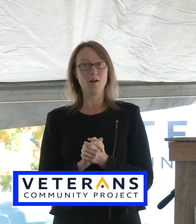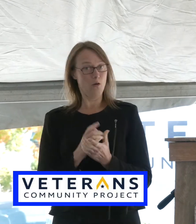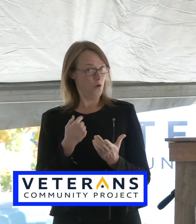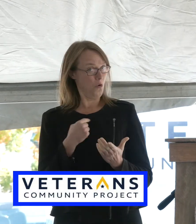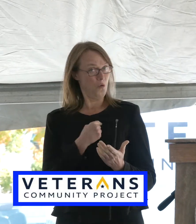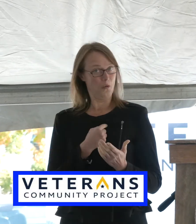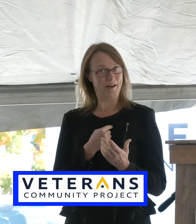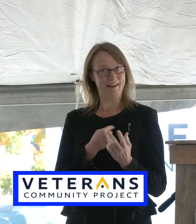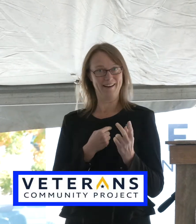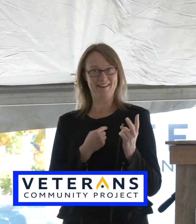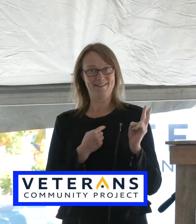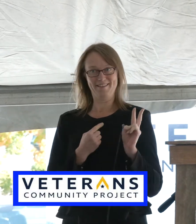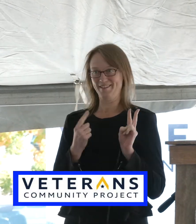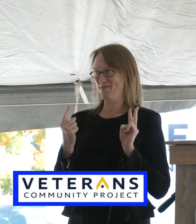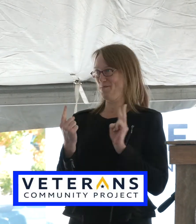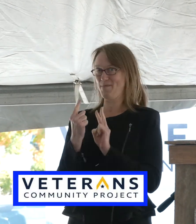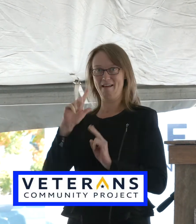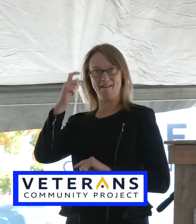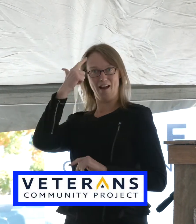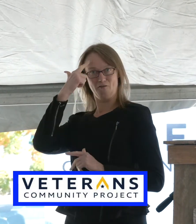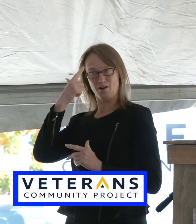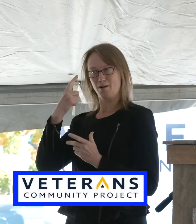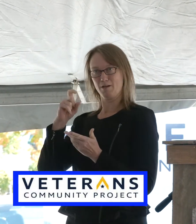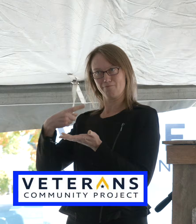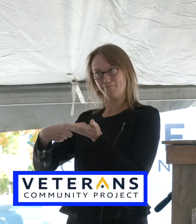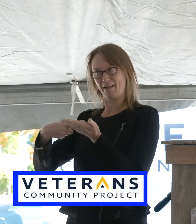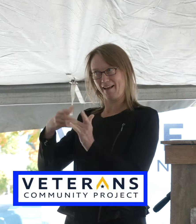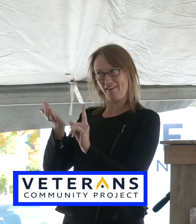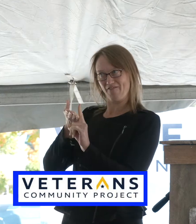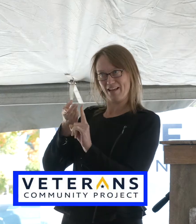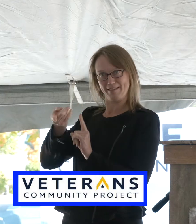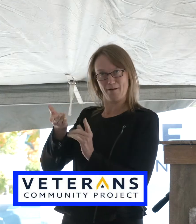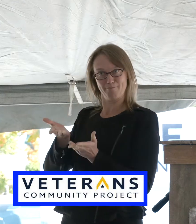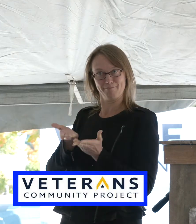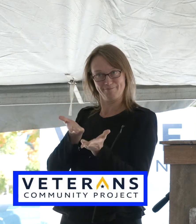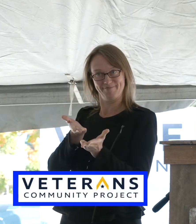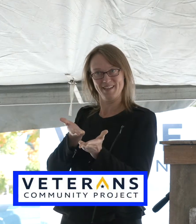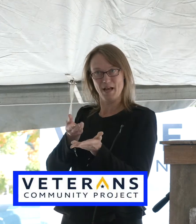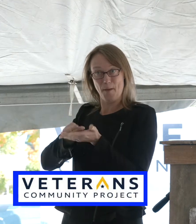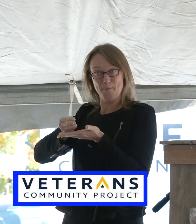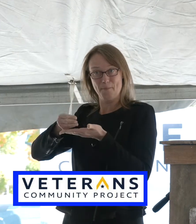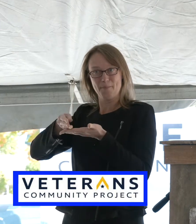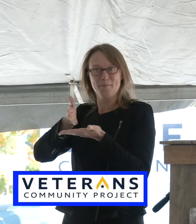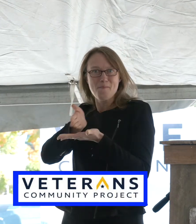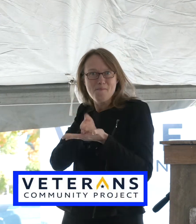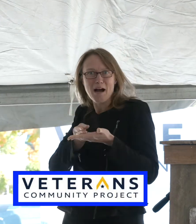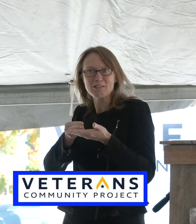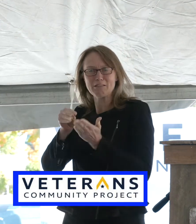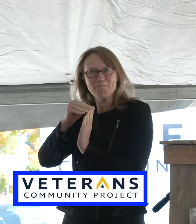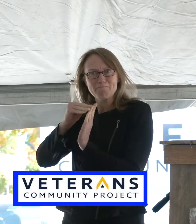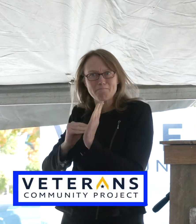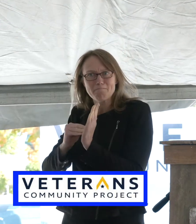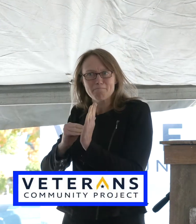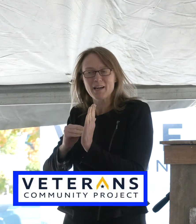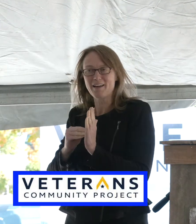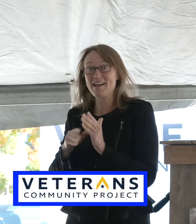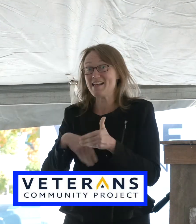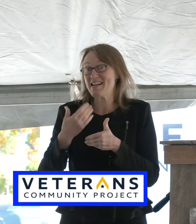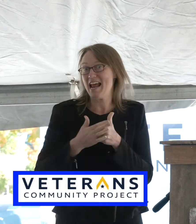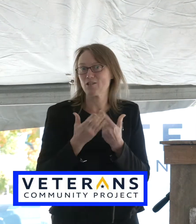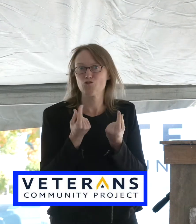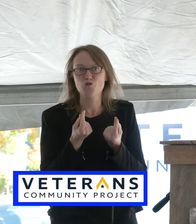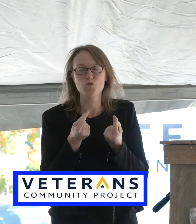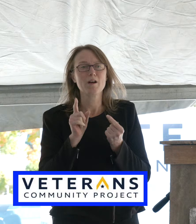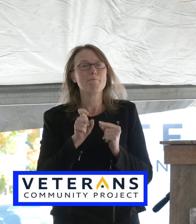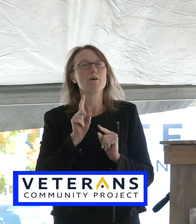budget, and then next we had to get it through the General Assembly. And so we knew that that might be a tall task, so we said, well, if we're going to get it through the